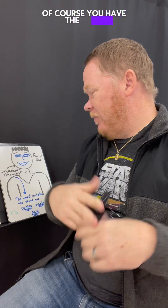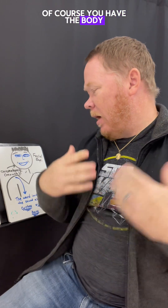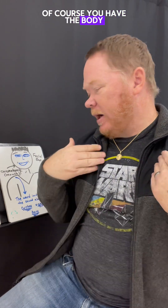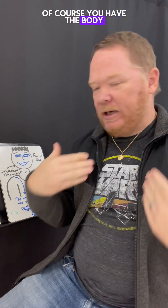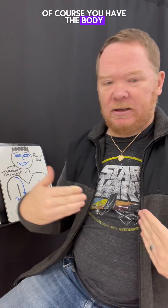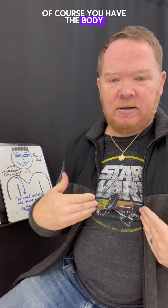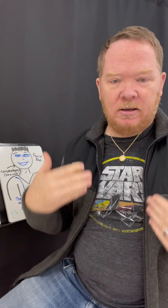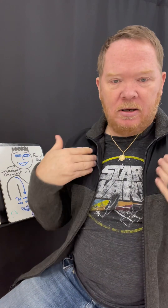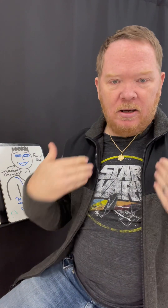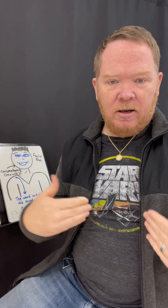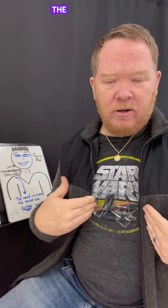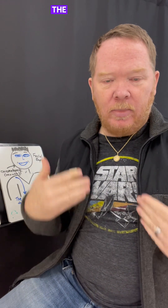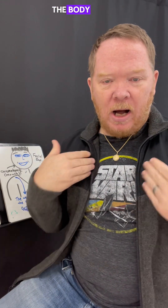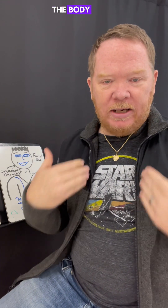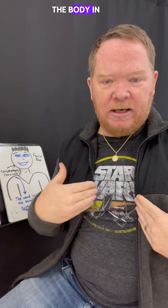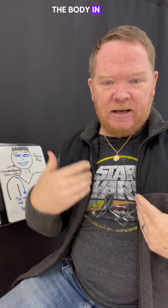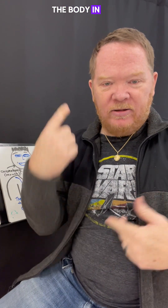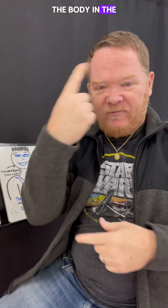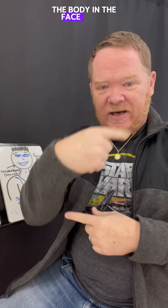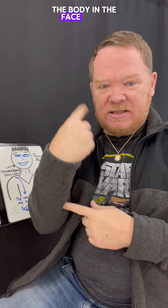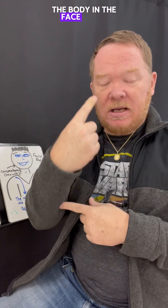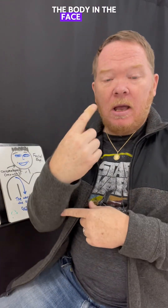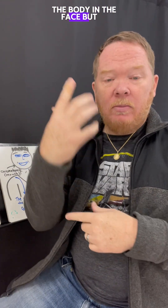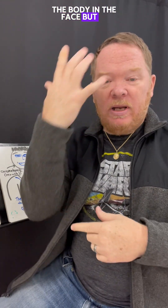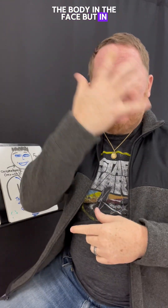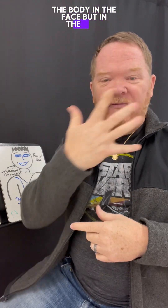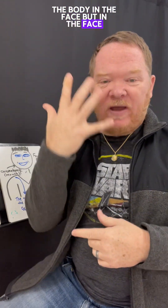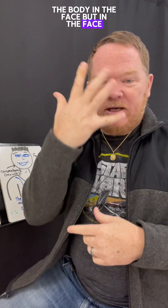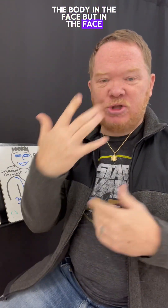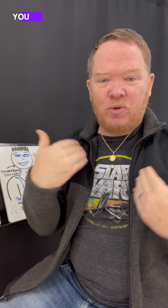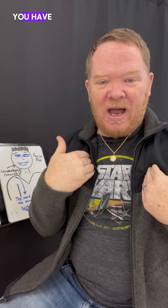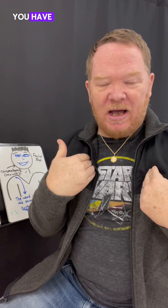body and the face. But in the face, you have